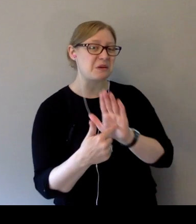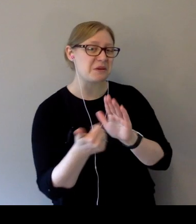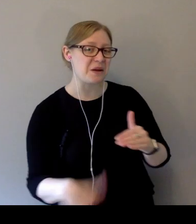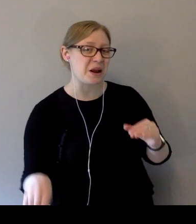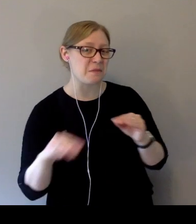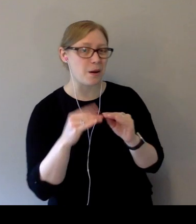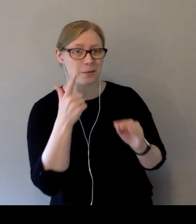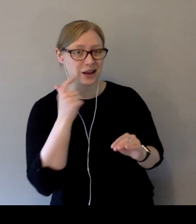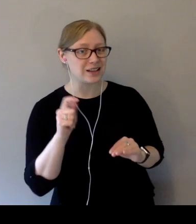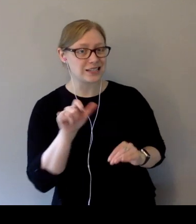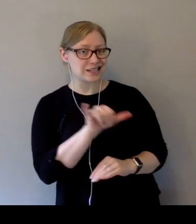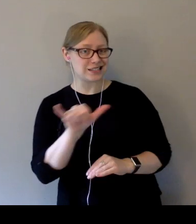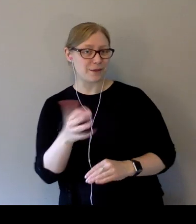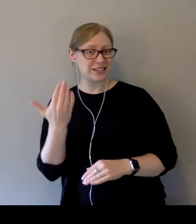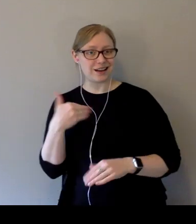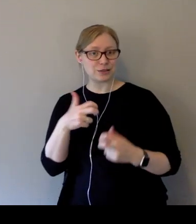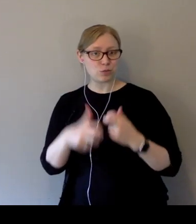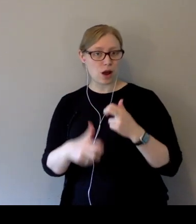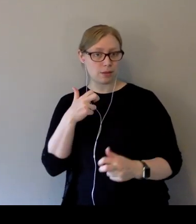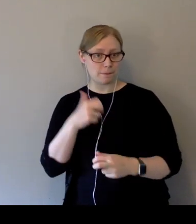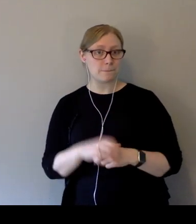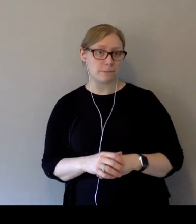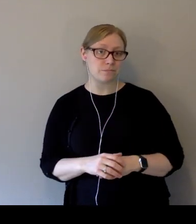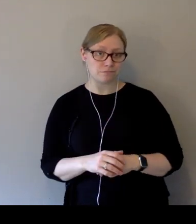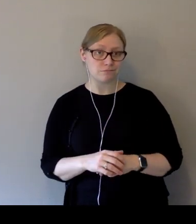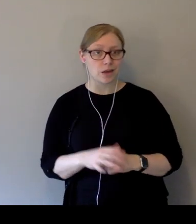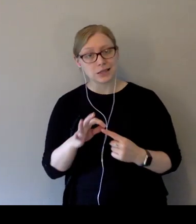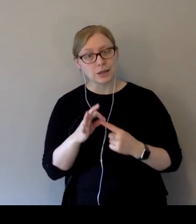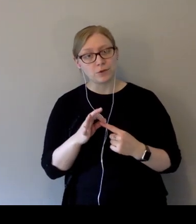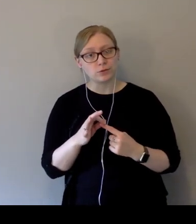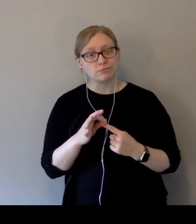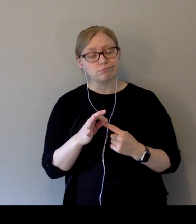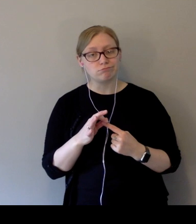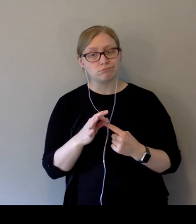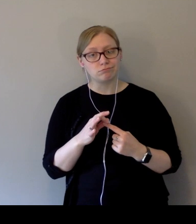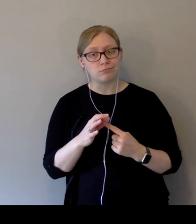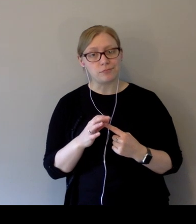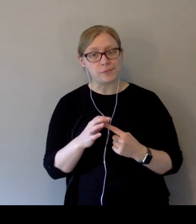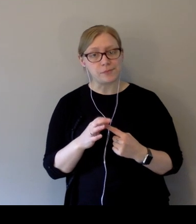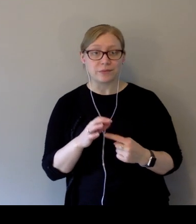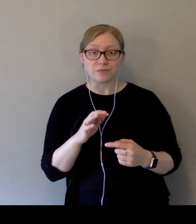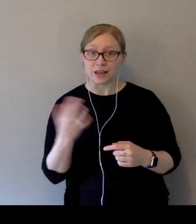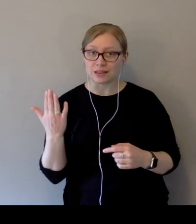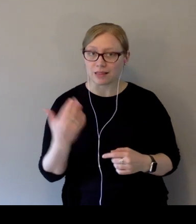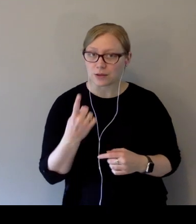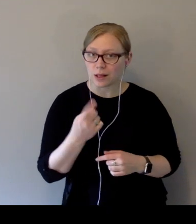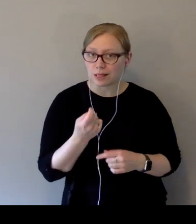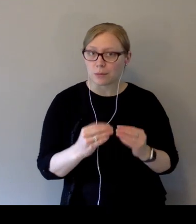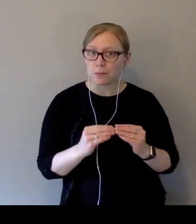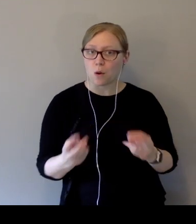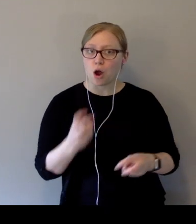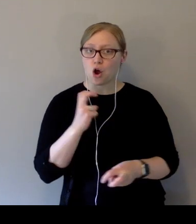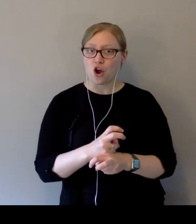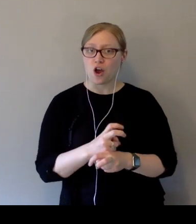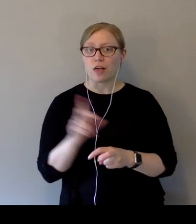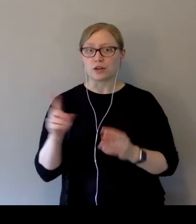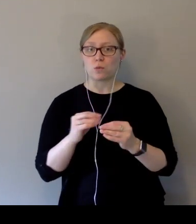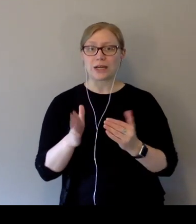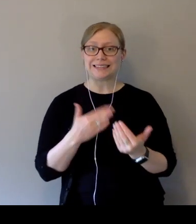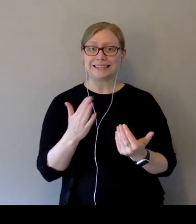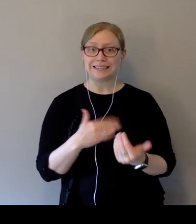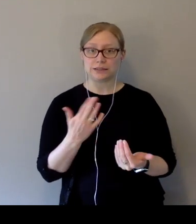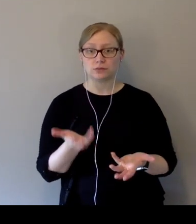because the last problem is just like it, except for, the last one was a little bit harder. So this one, you're